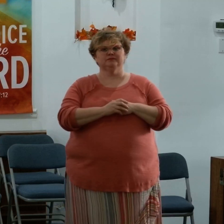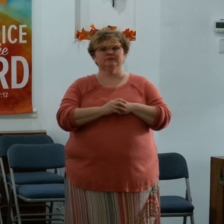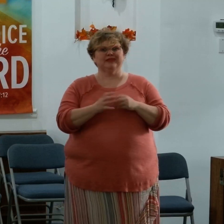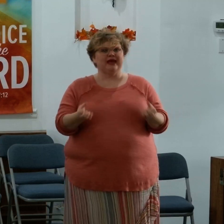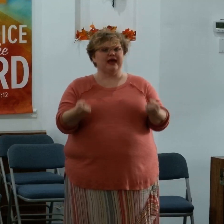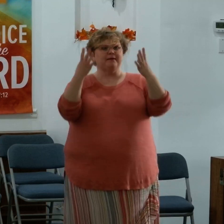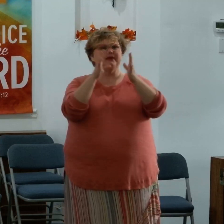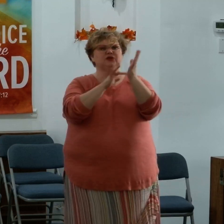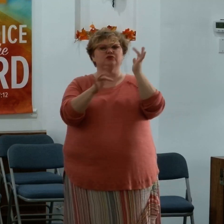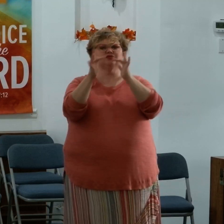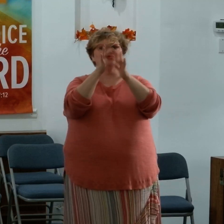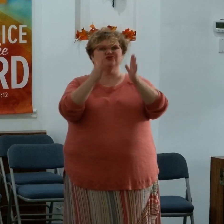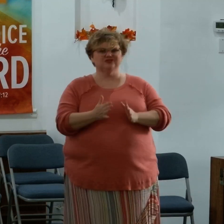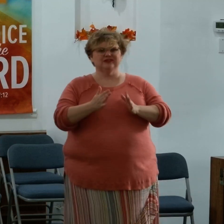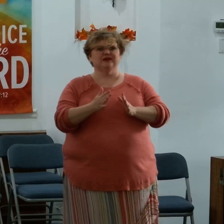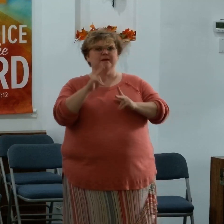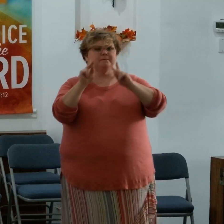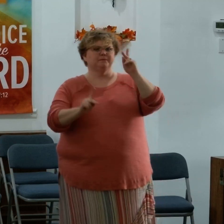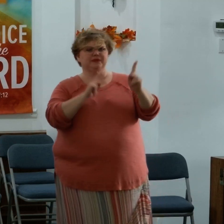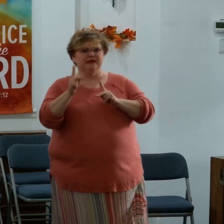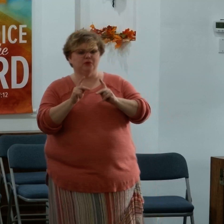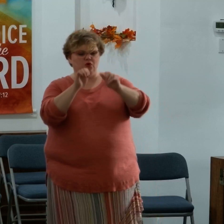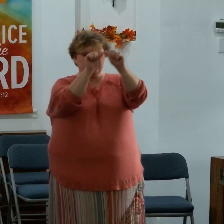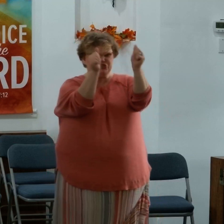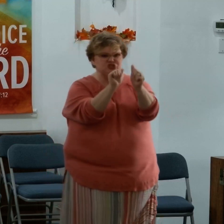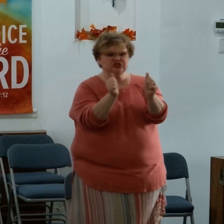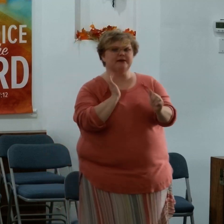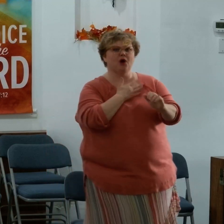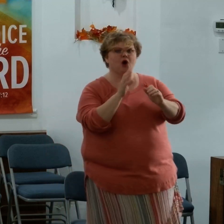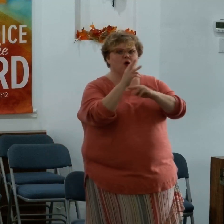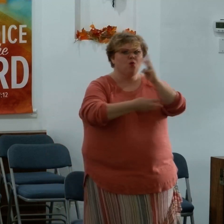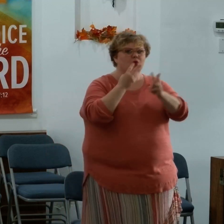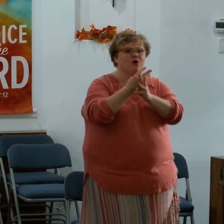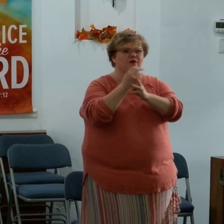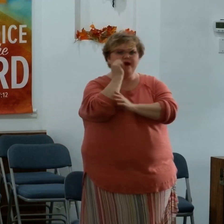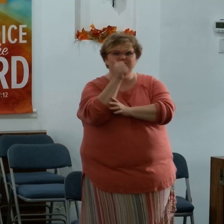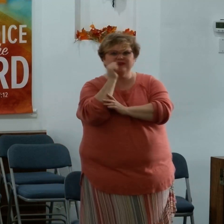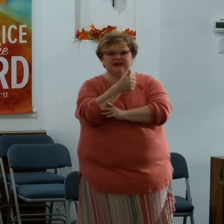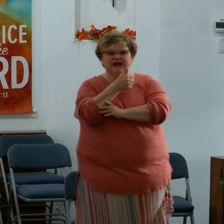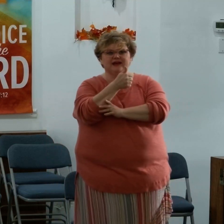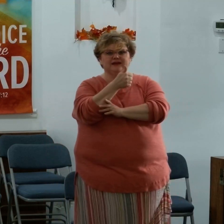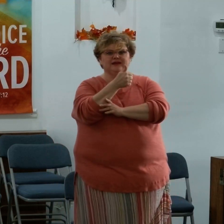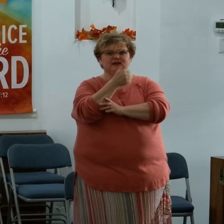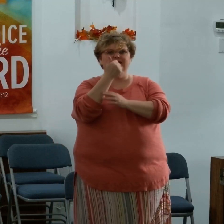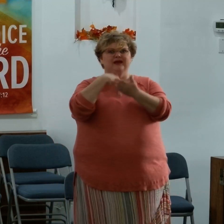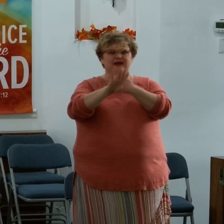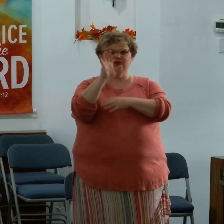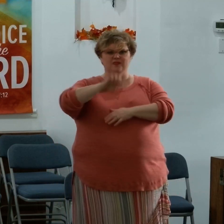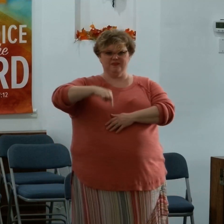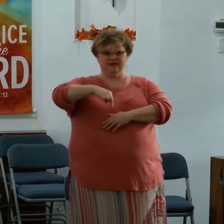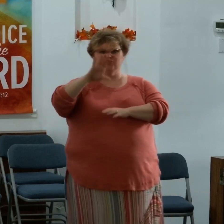many Christian people who shape our world every single day came through this church? You remember our